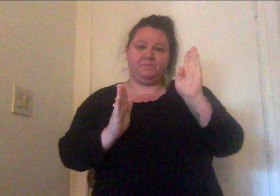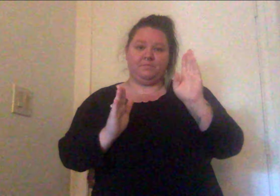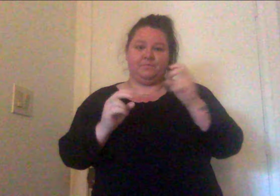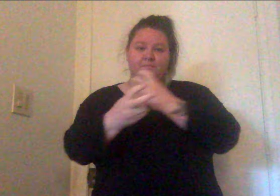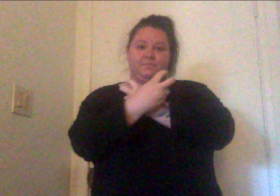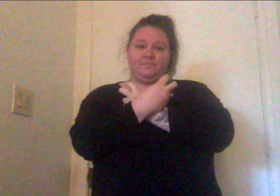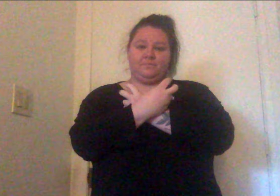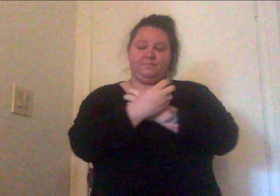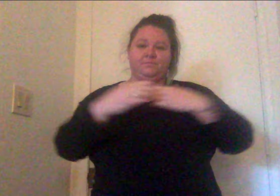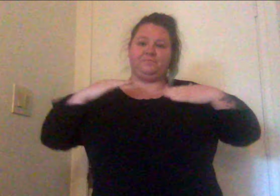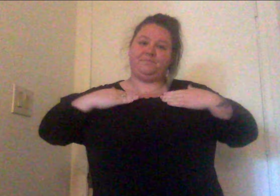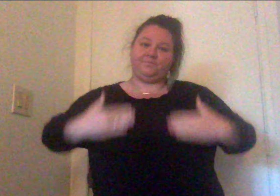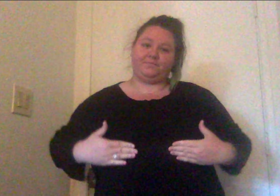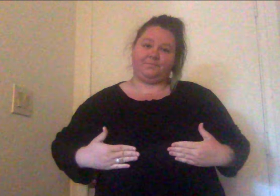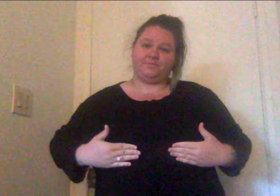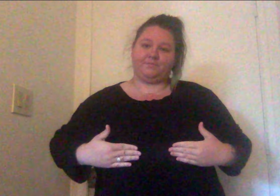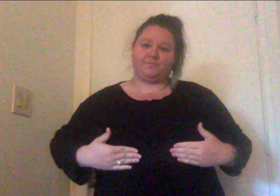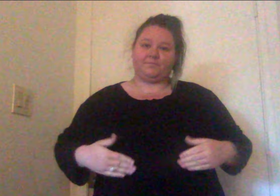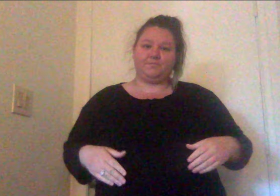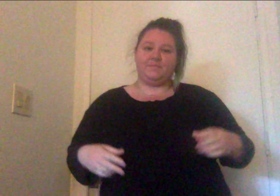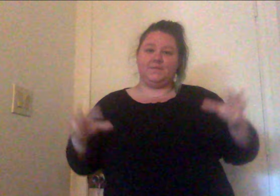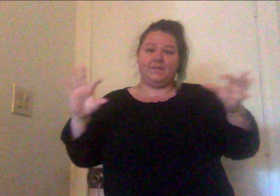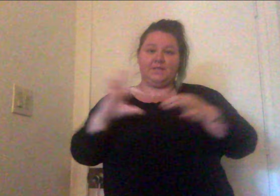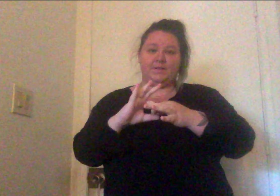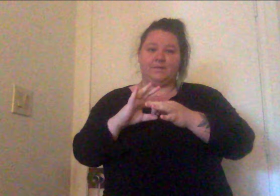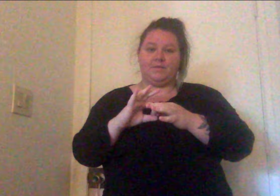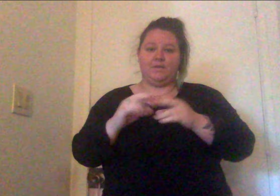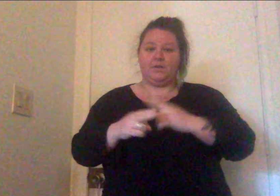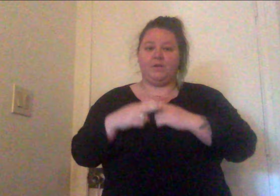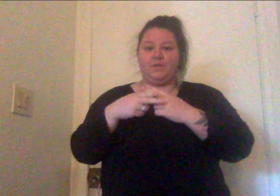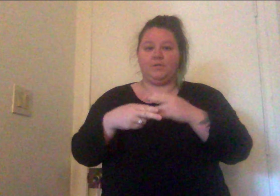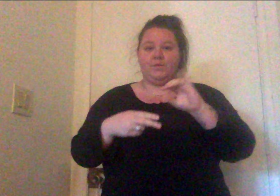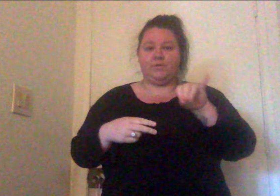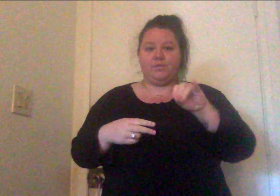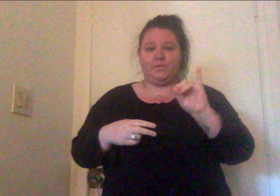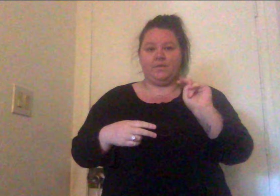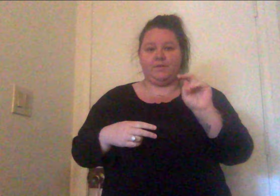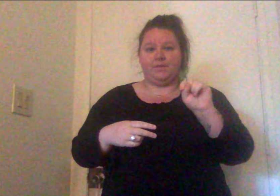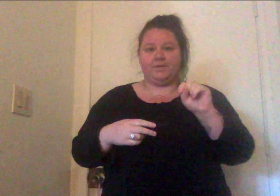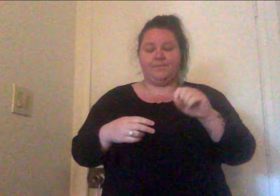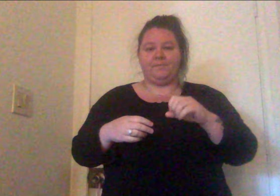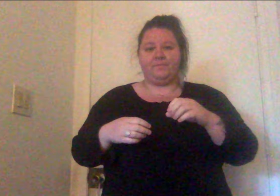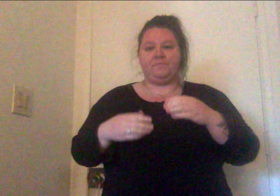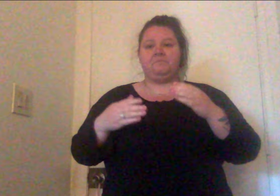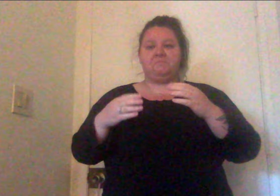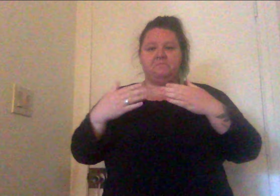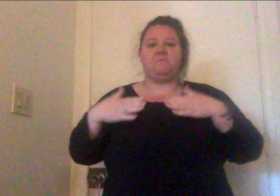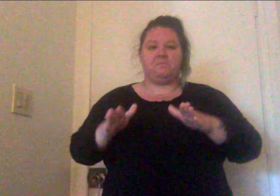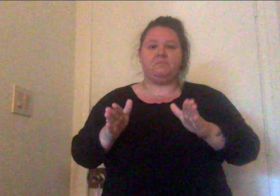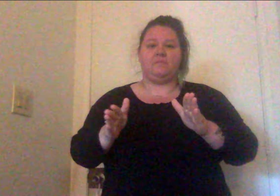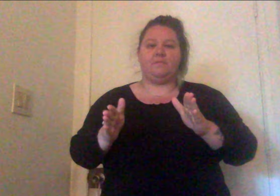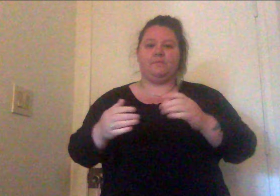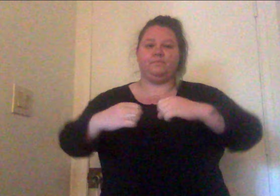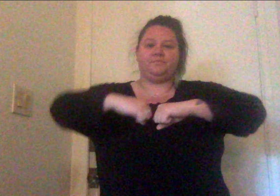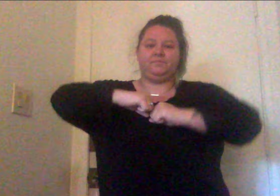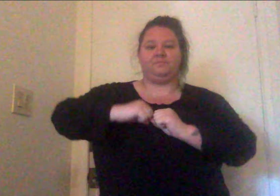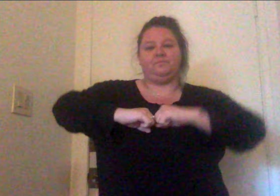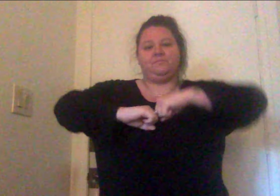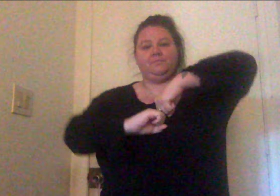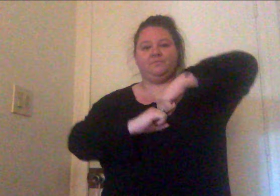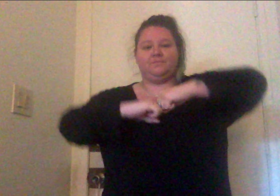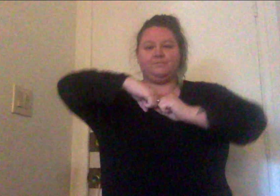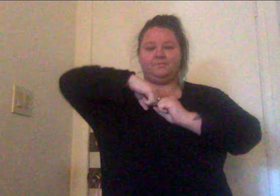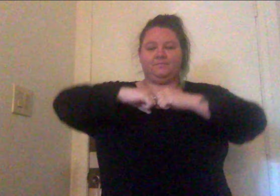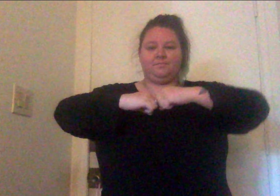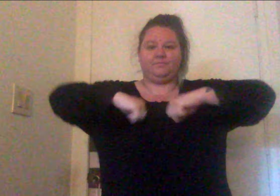bones, usually at a place called a joint. It gives flexibility to the arm, allowing the two bones to move